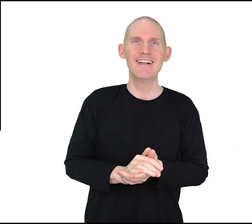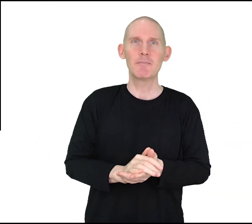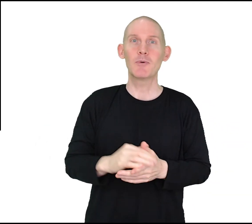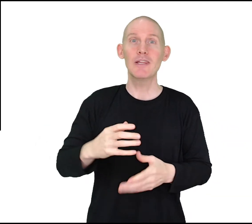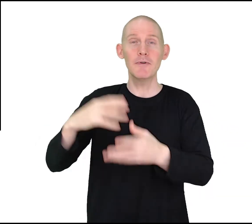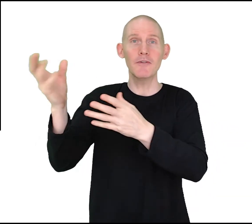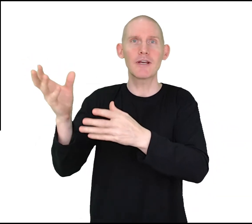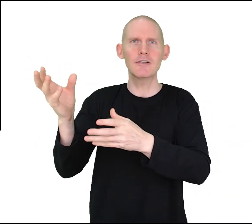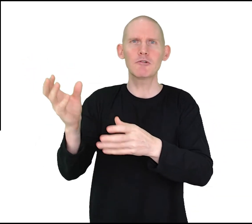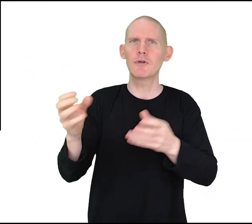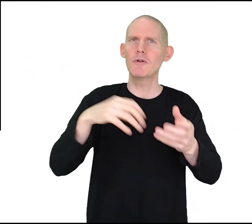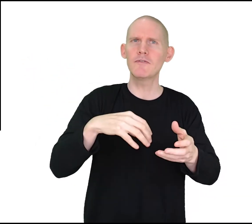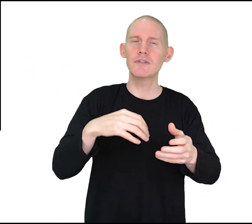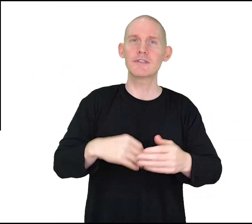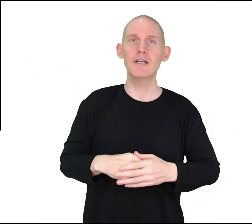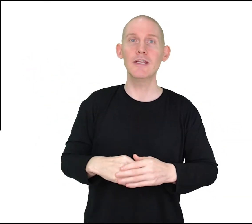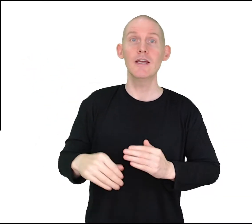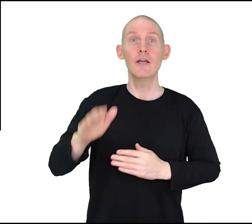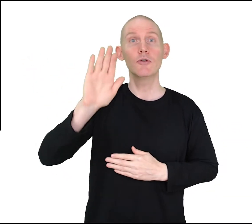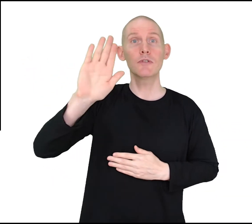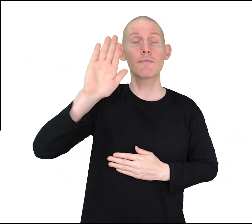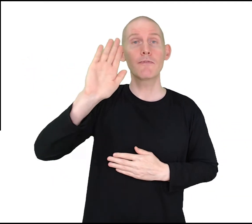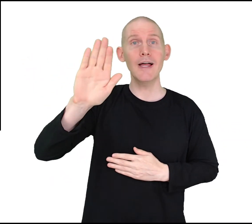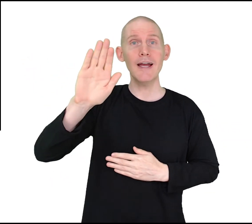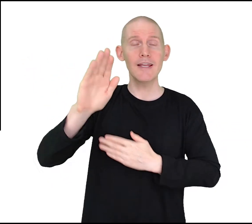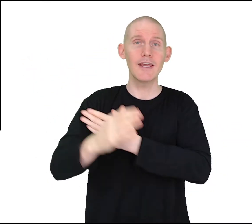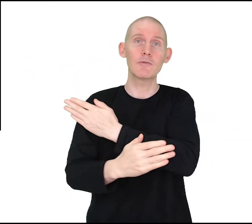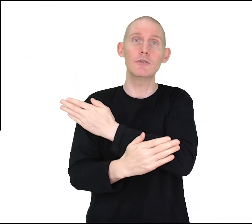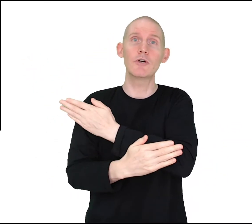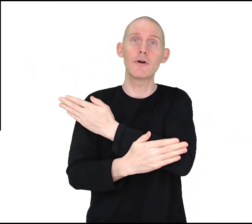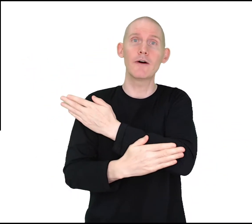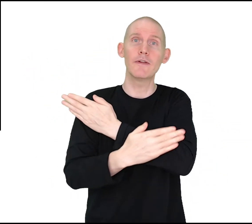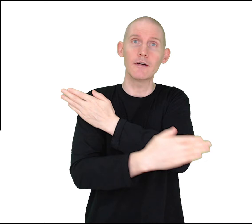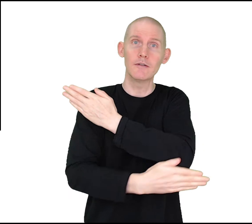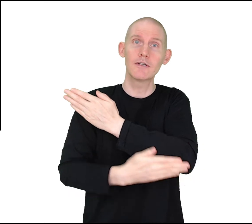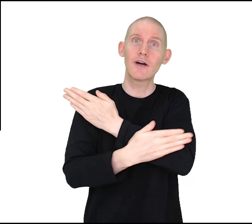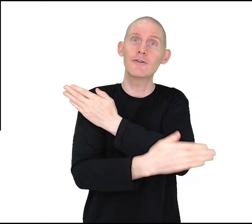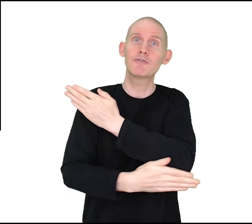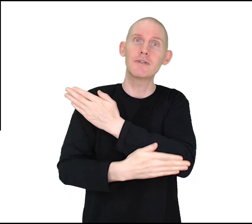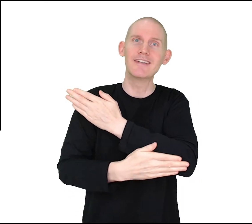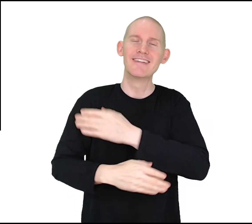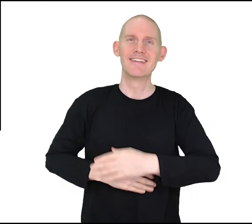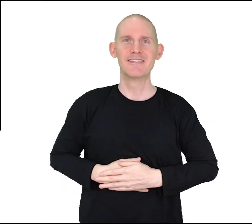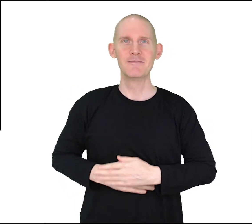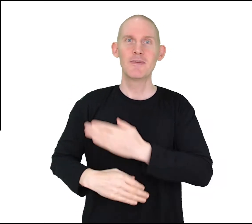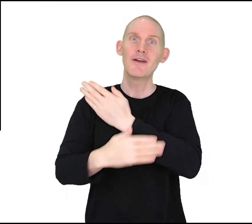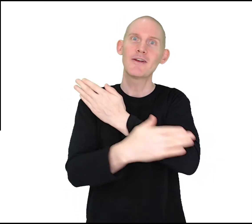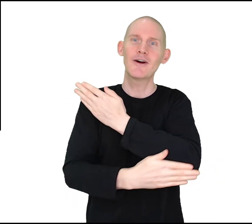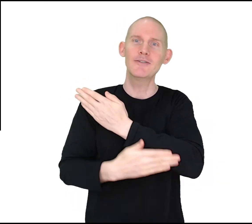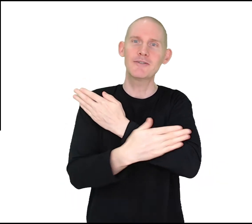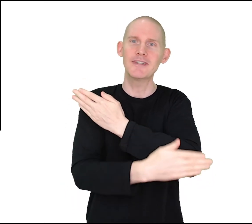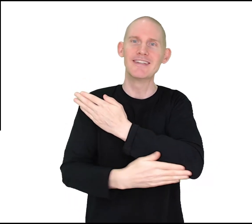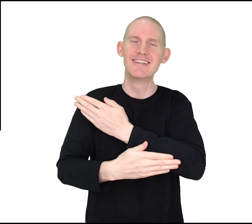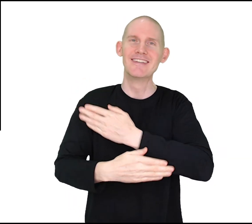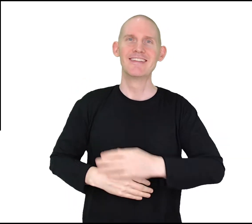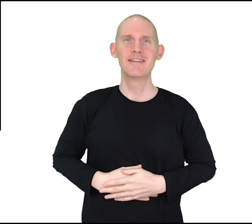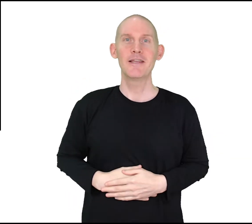we live out in the country, we don't live in the city. Use a flat hand when you go down there. Country. Country. If you mean